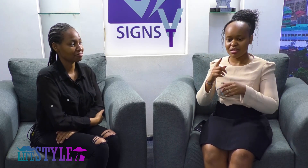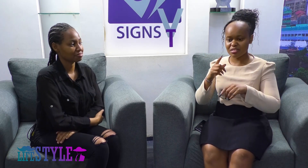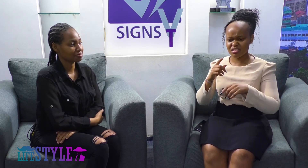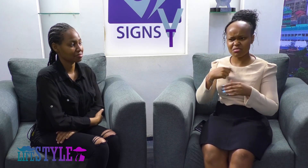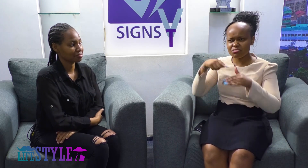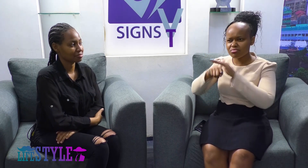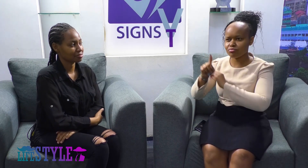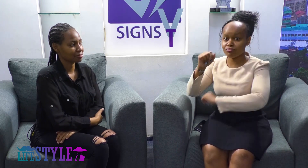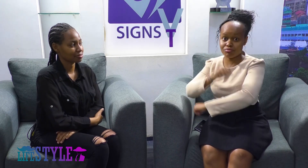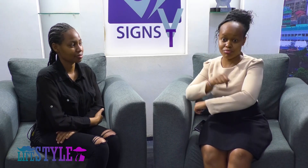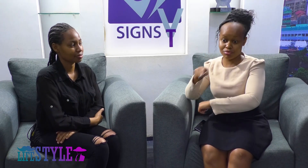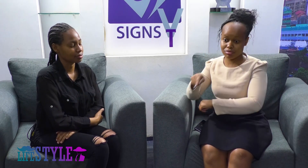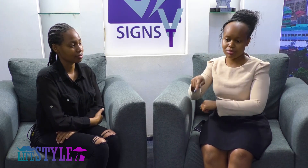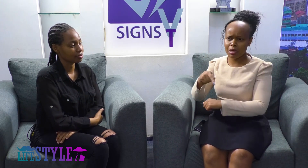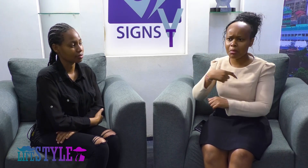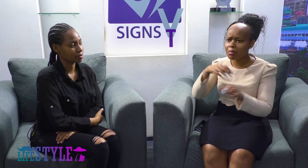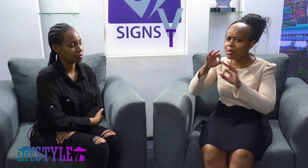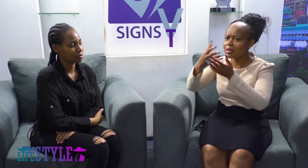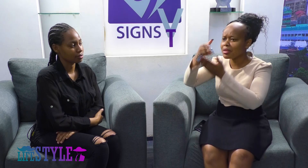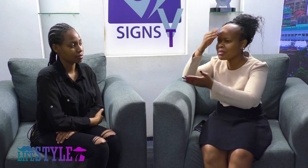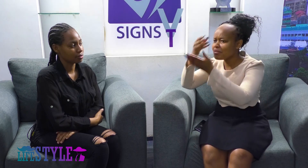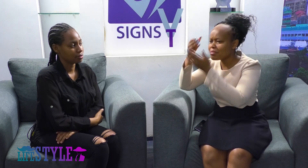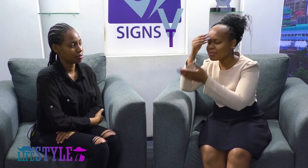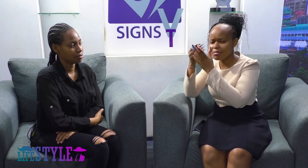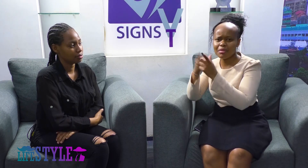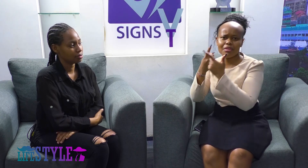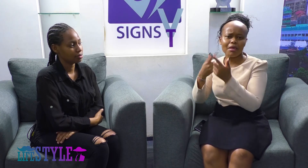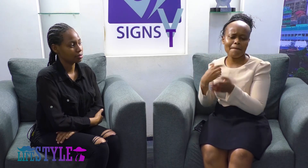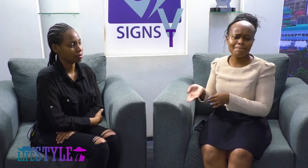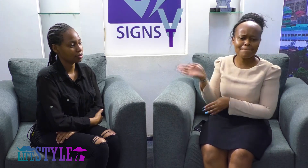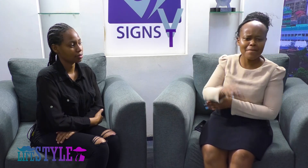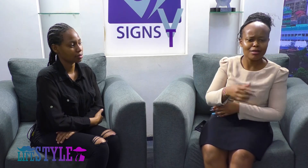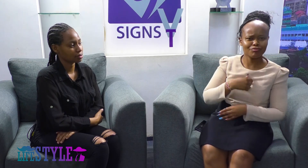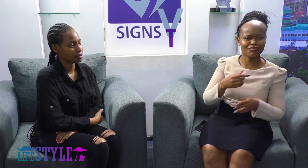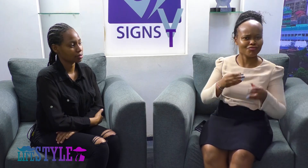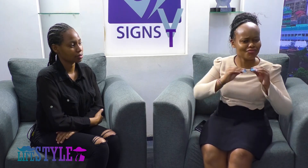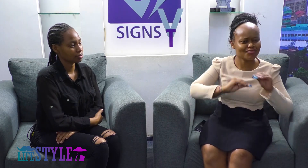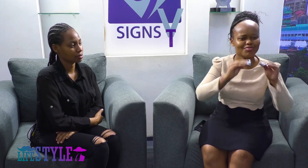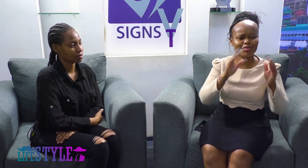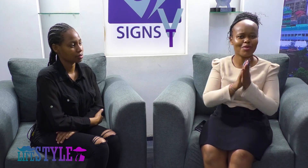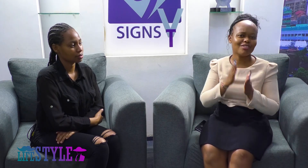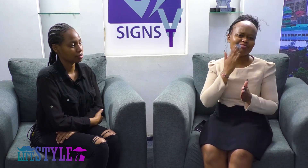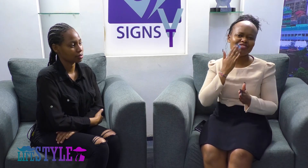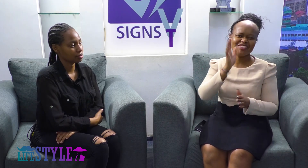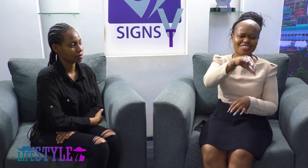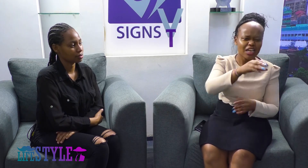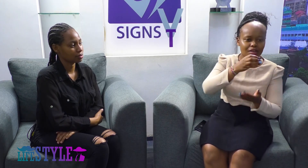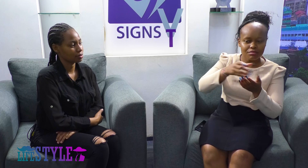Yeah. She went to school and she learned sign language. Then she came back and started teaching